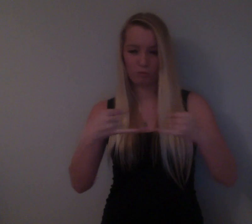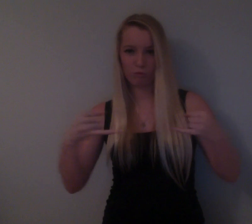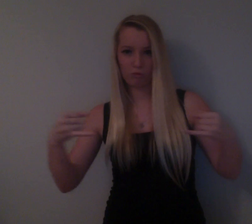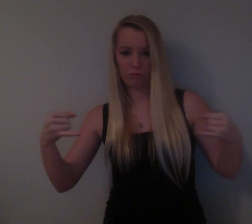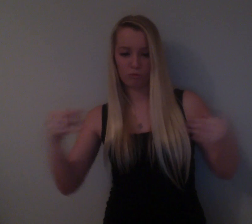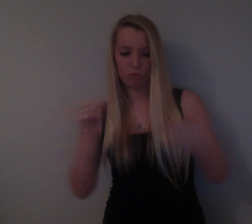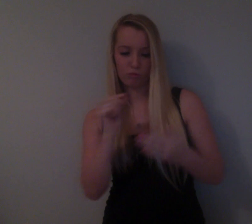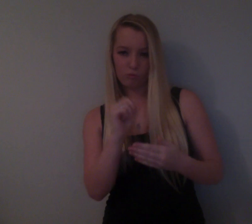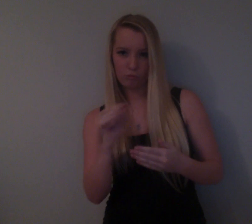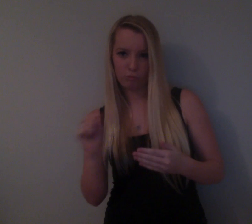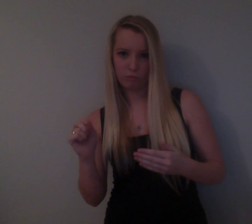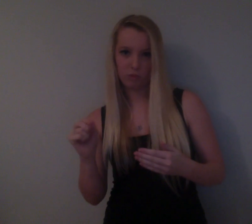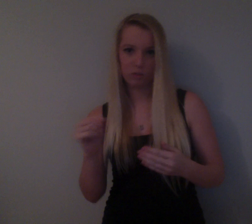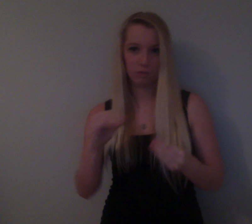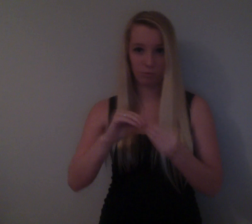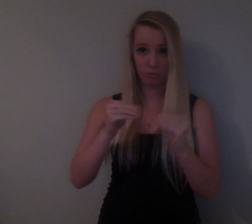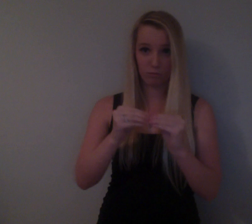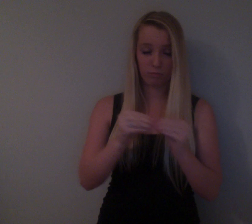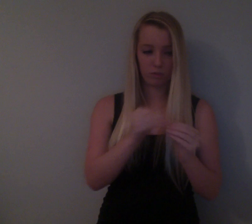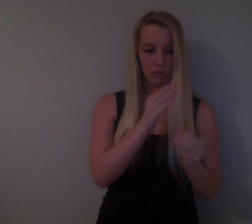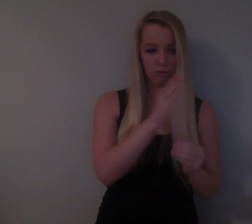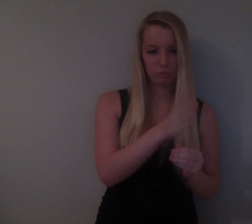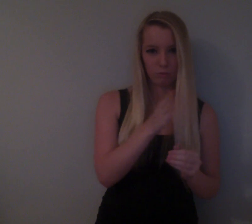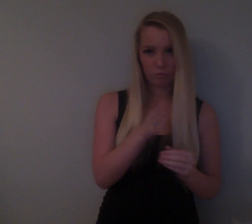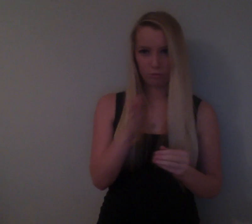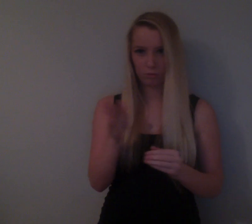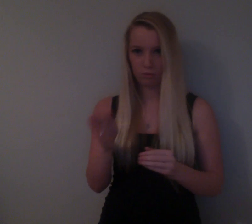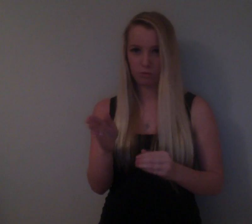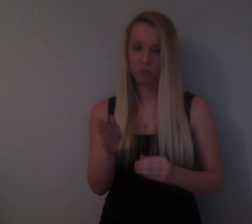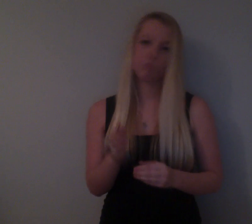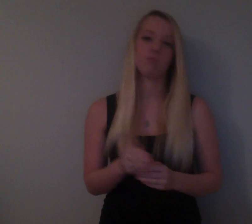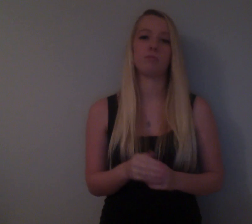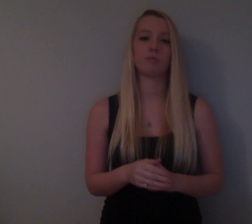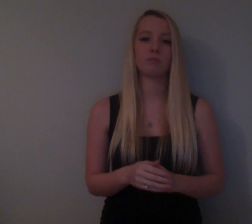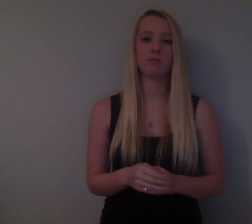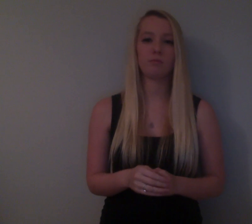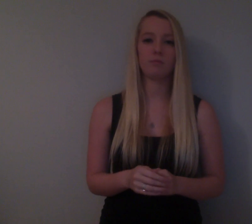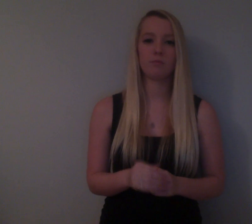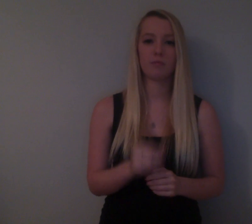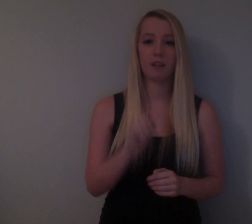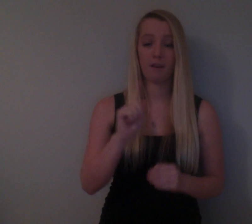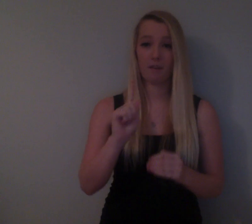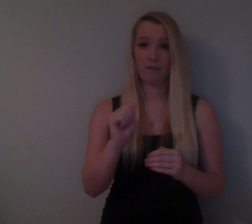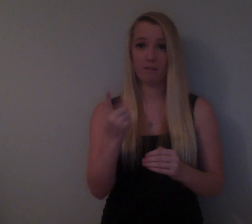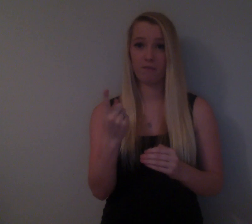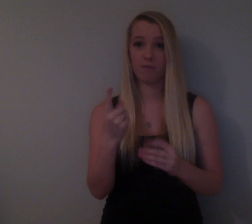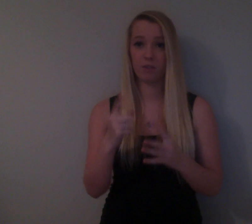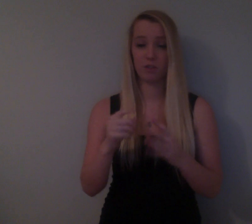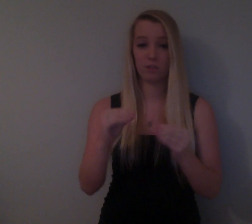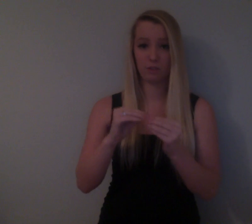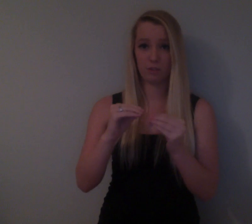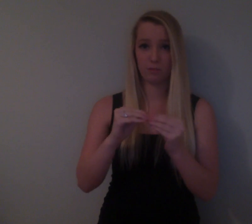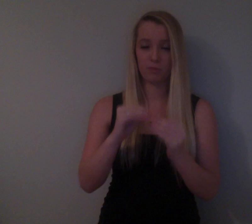high enough just so all the numbers I'm using are kind of in it. So, you know the first number is 0, which is nothing. Maybe you don't know, but now